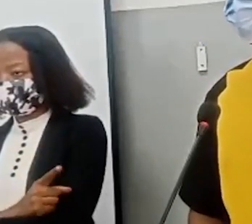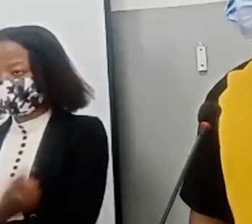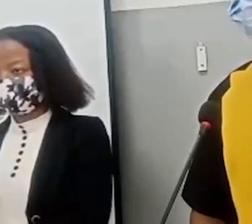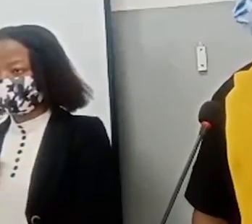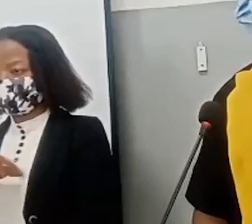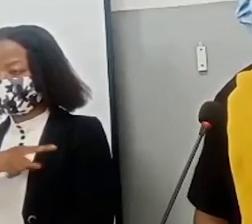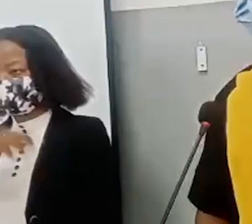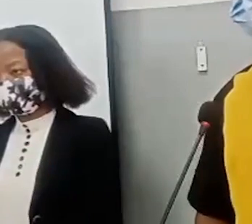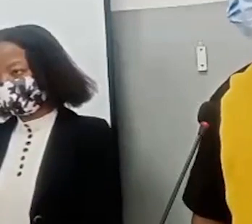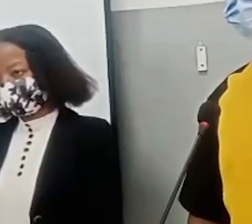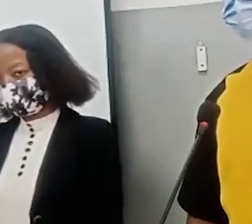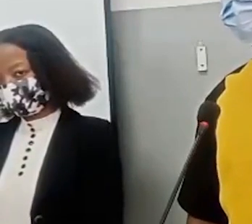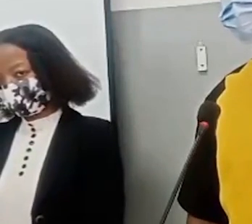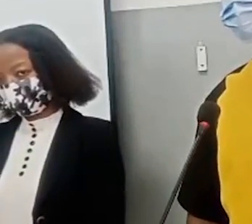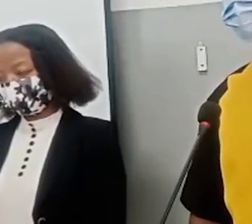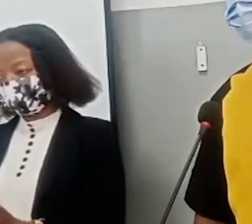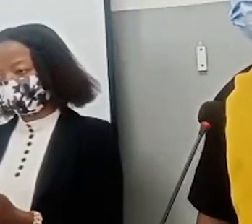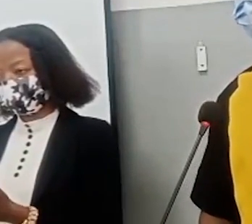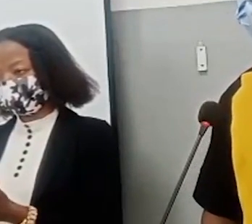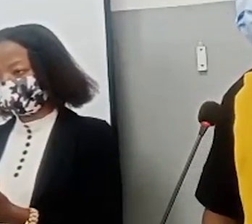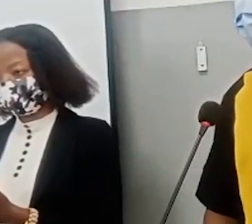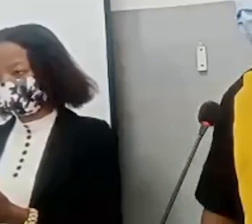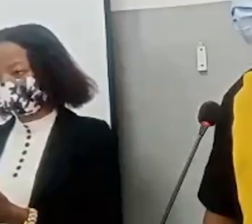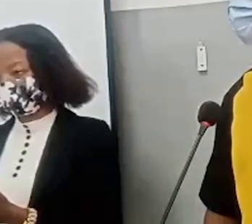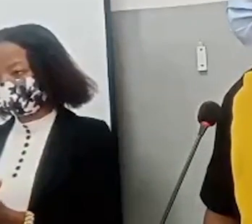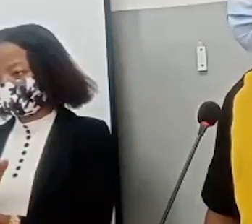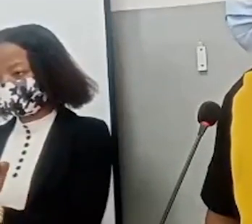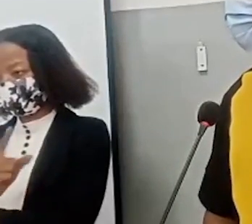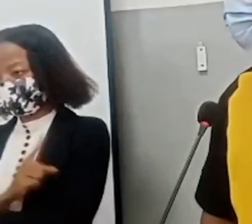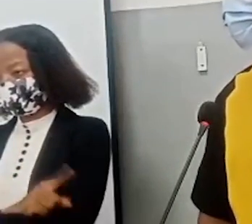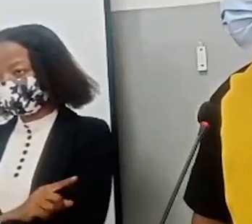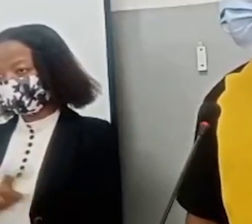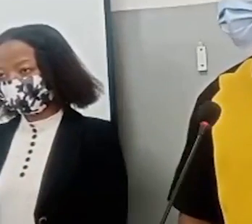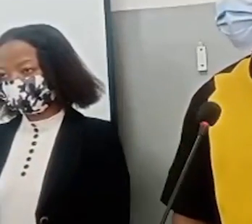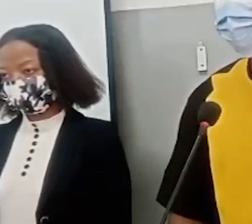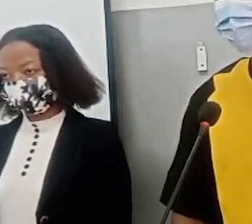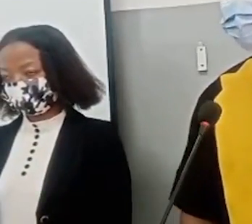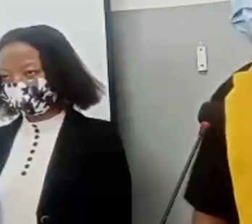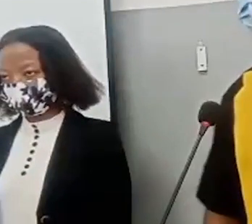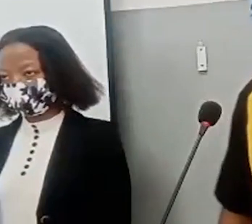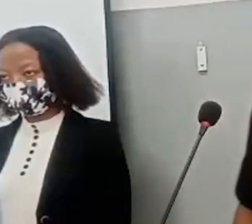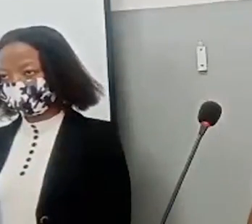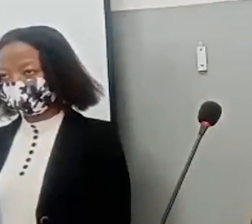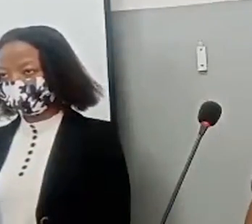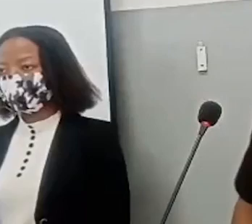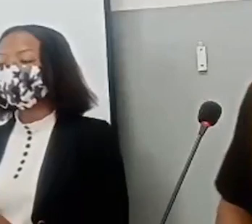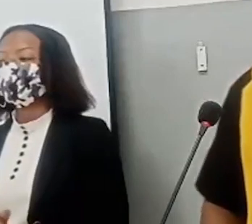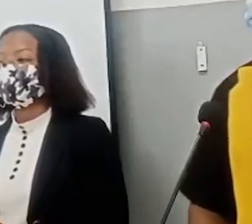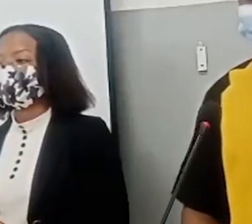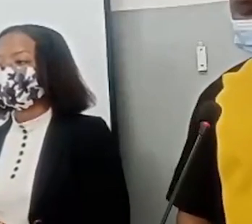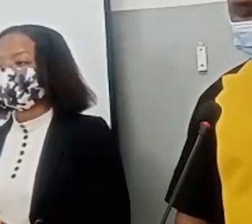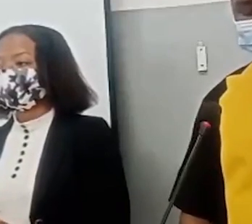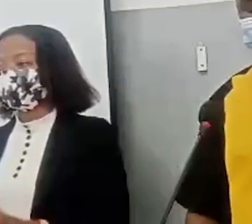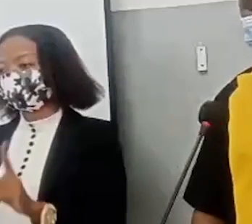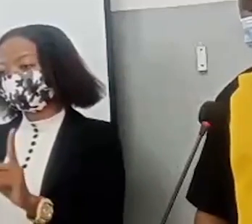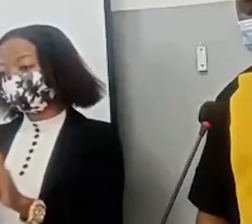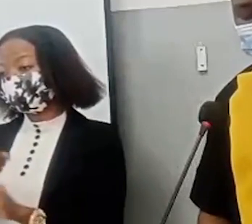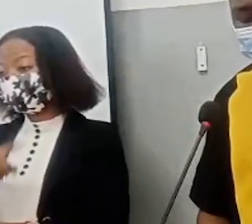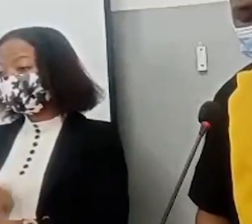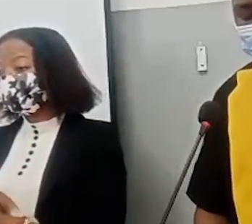fully aware that Sierra Leone had two previous waves, wave one and wave two.